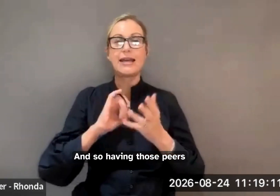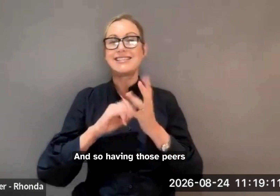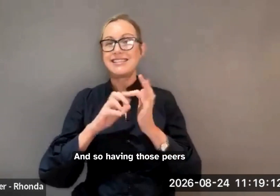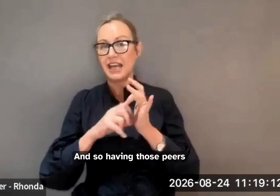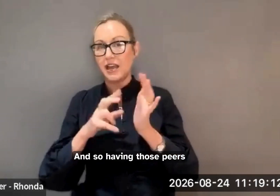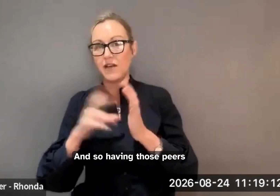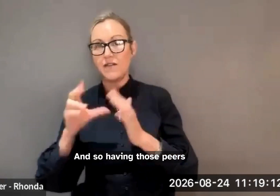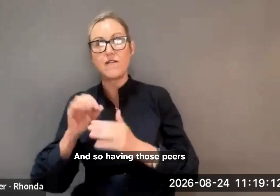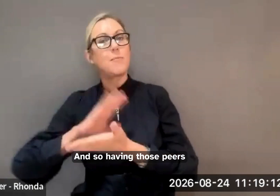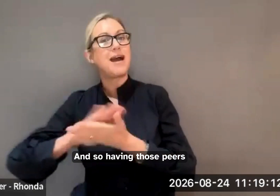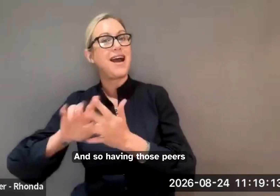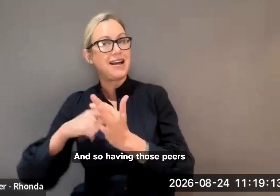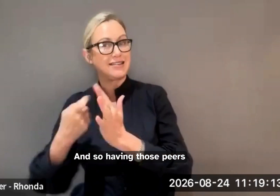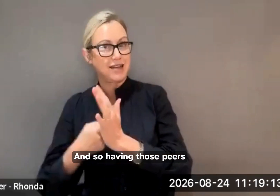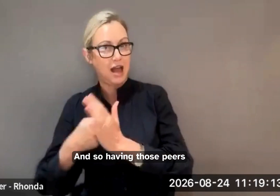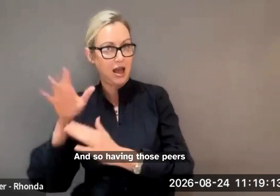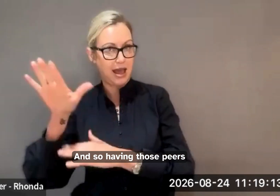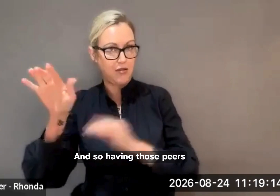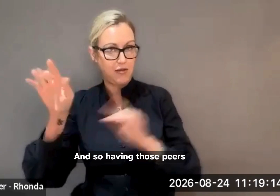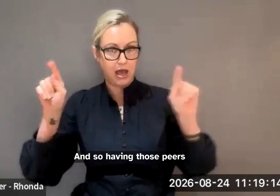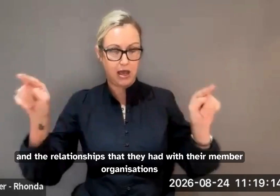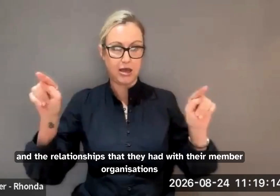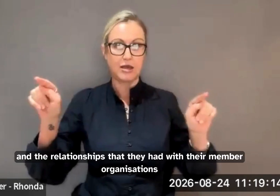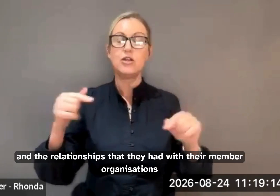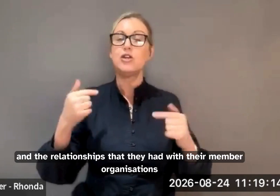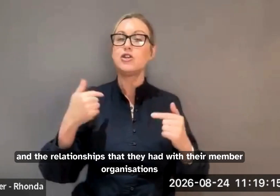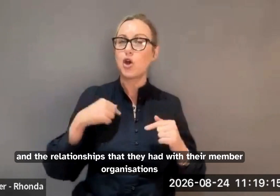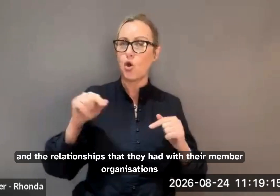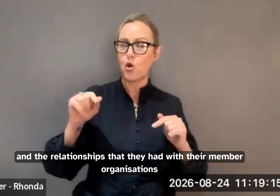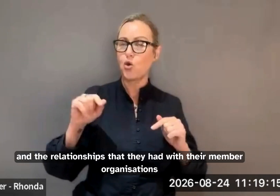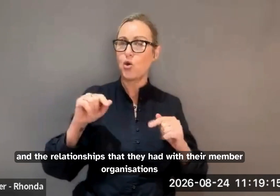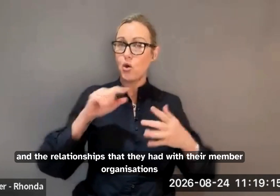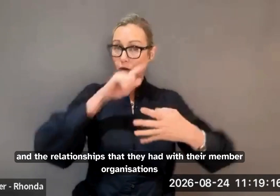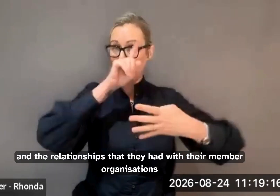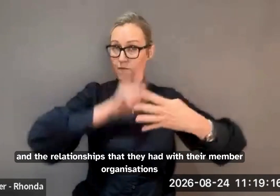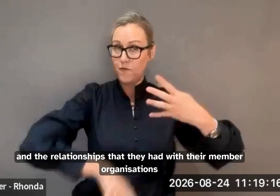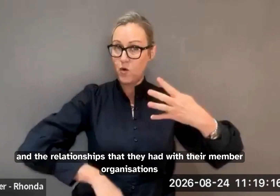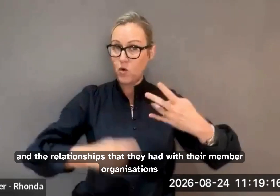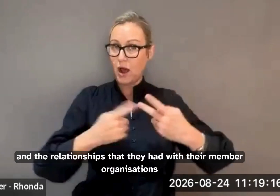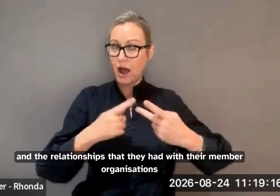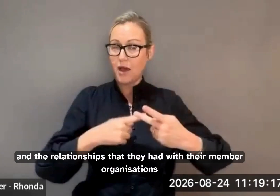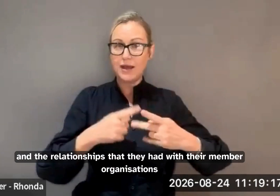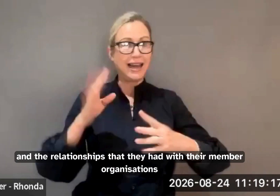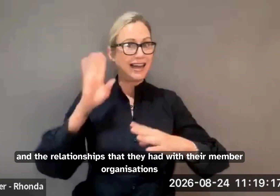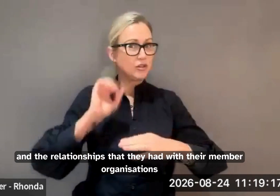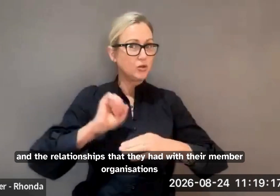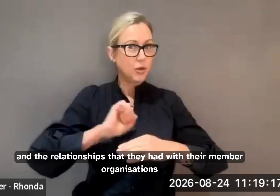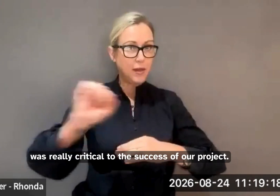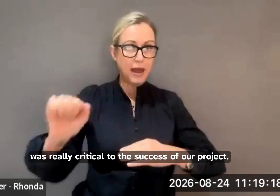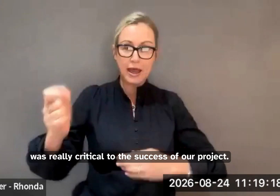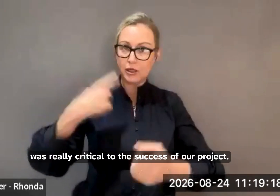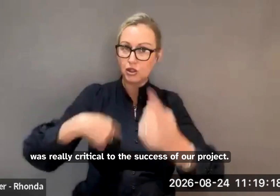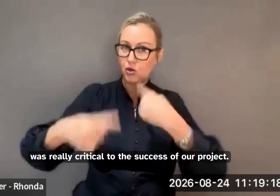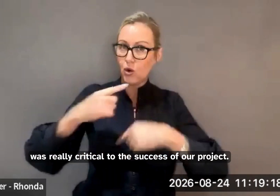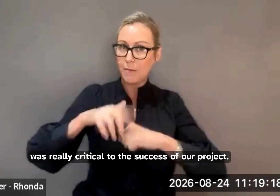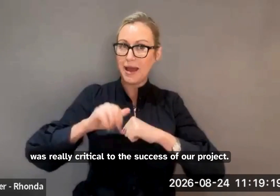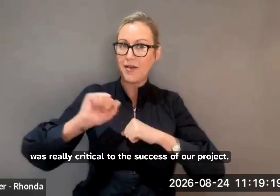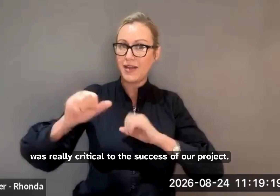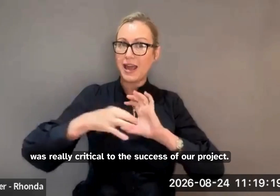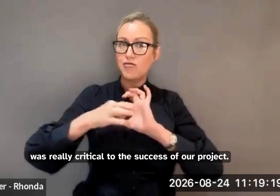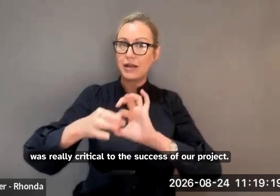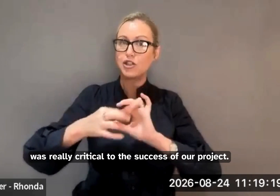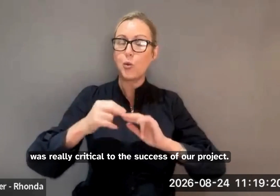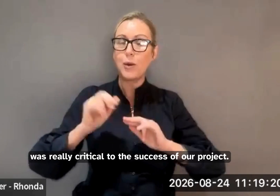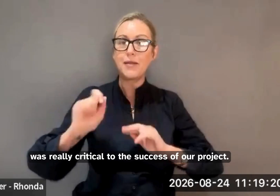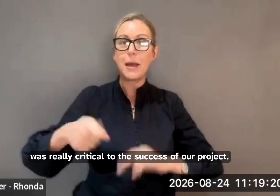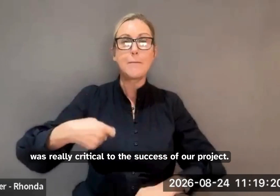so having those peers and the relationships that they had with their member organisations was really